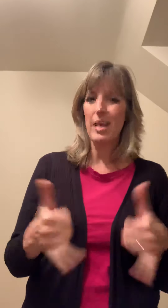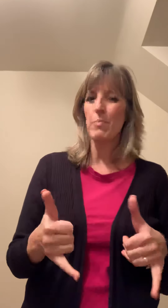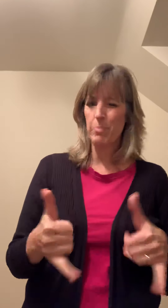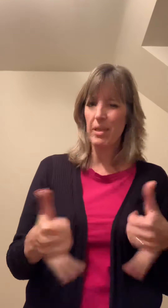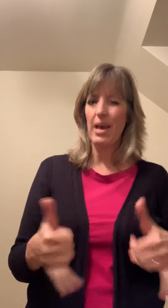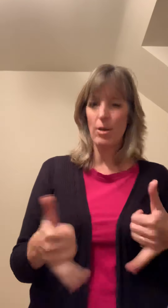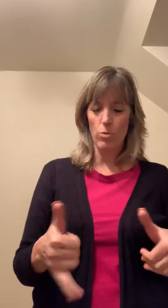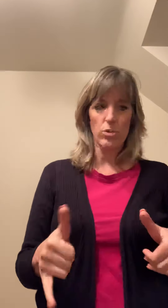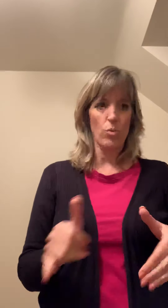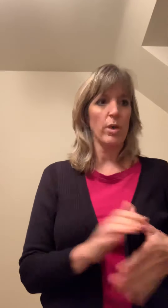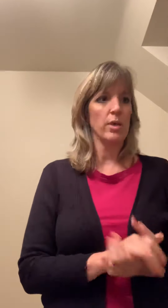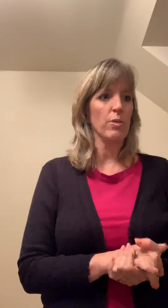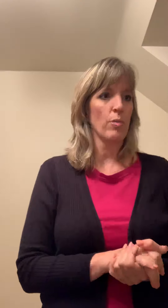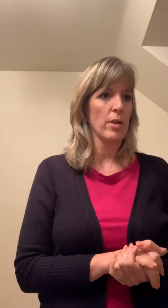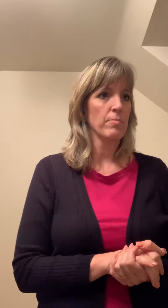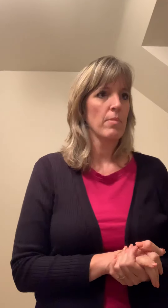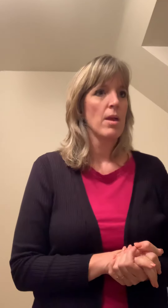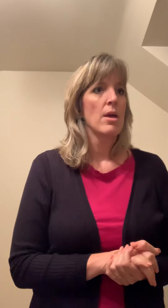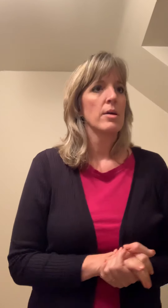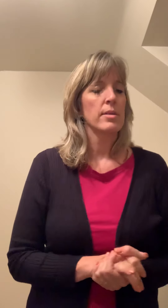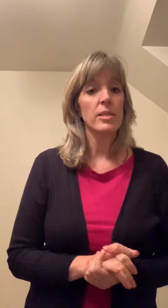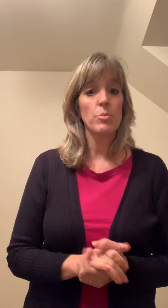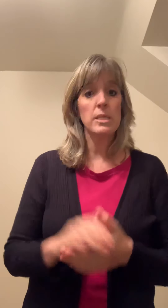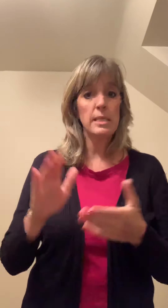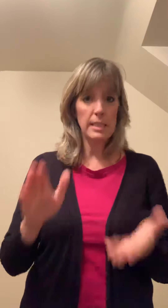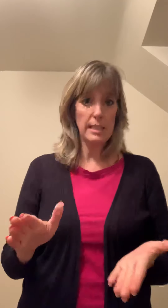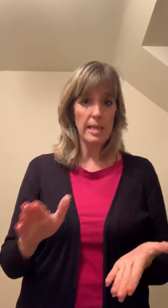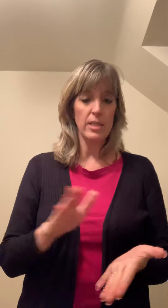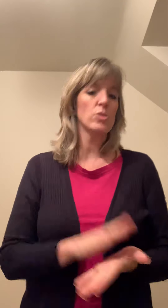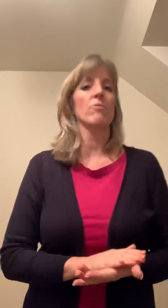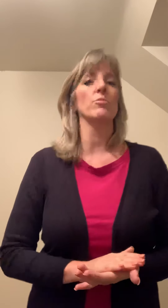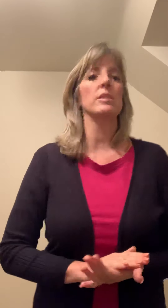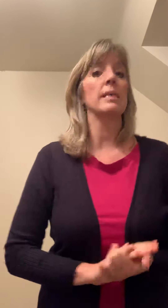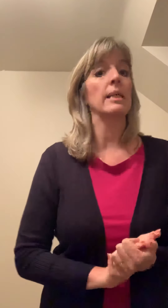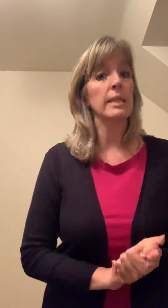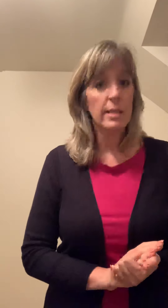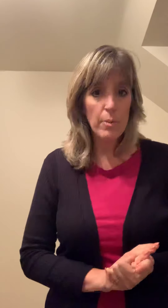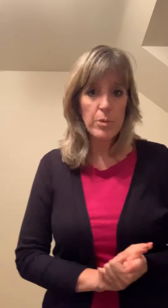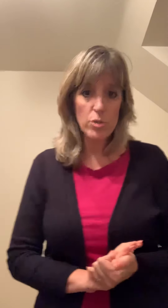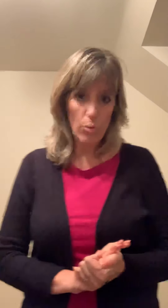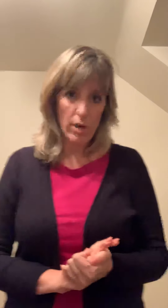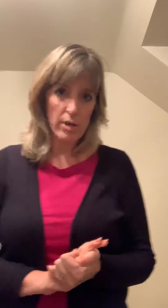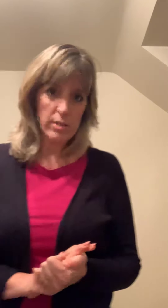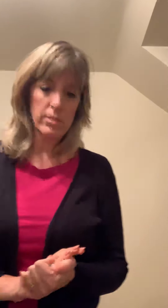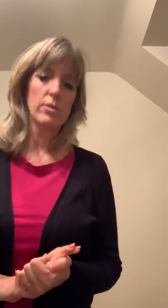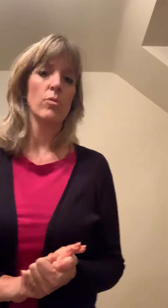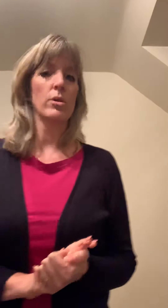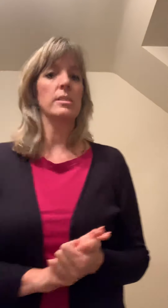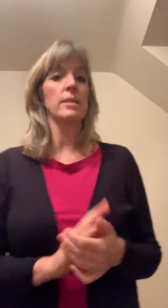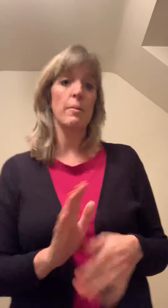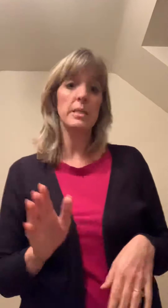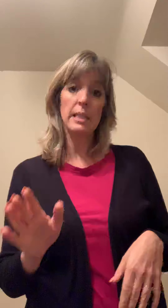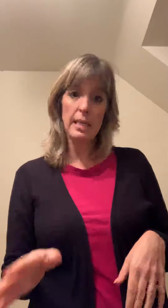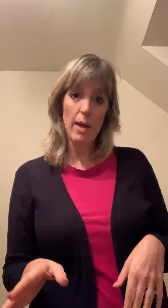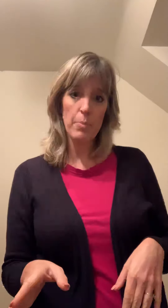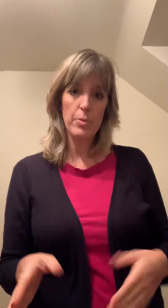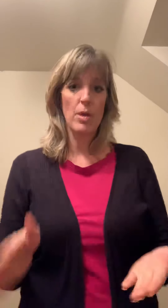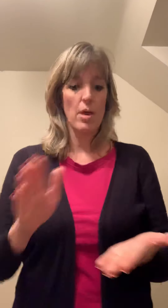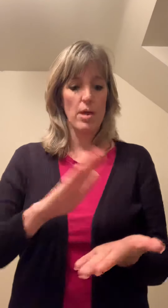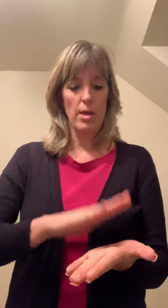be play or toy, either one. The next one is clean. So if you want to say, clean up your toys, or it's time to clean up,